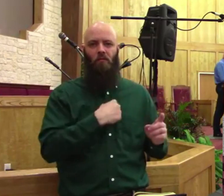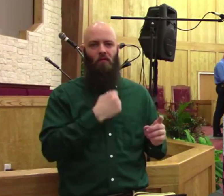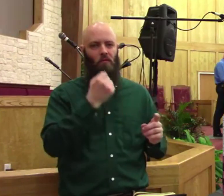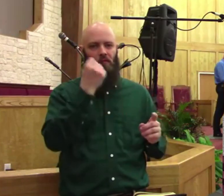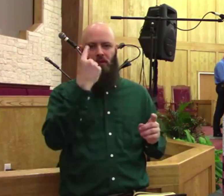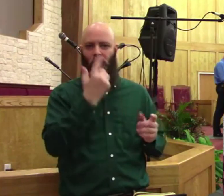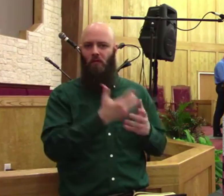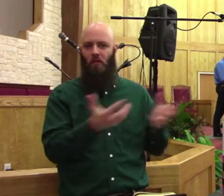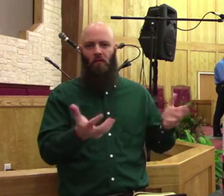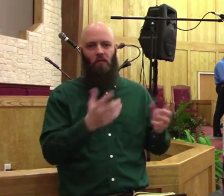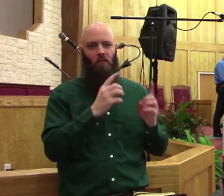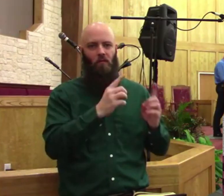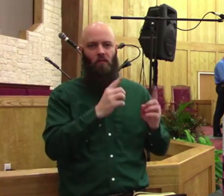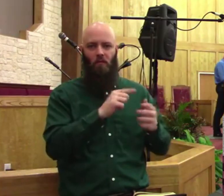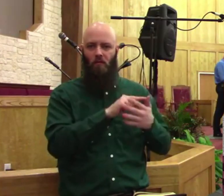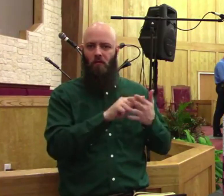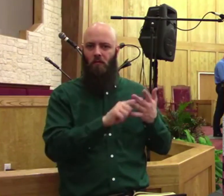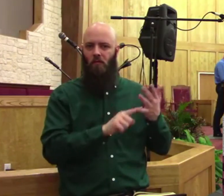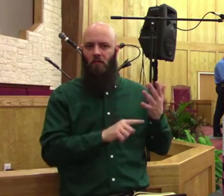of the faith.